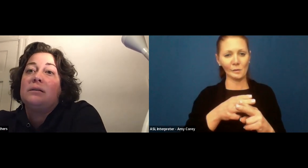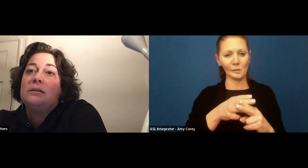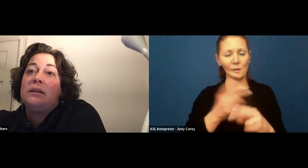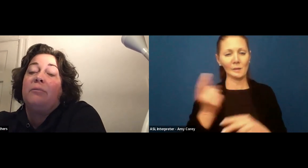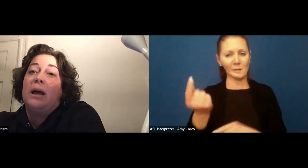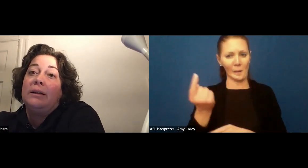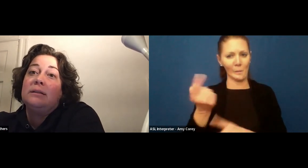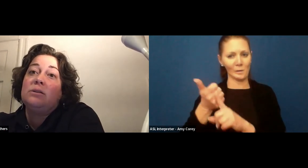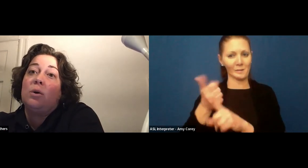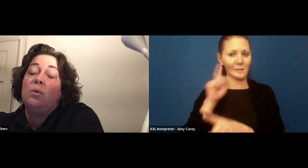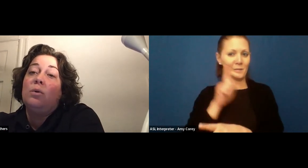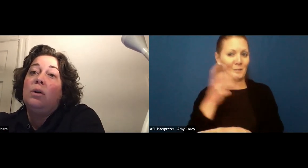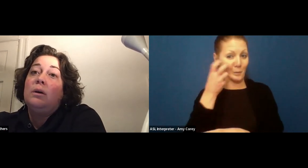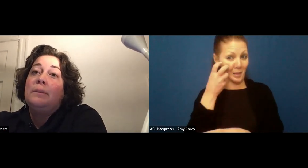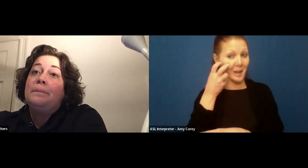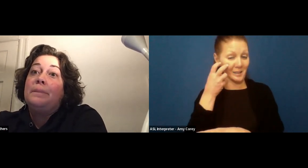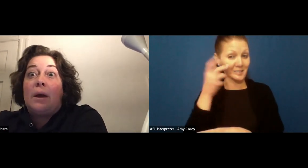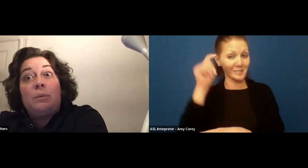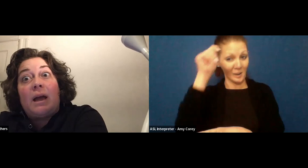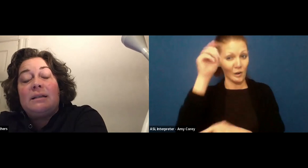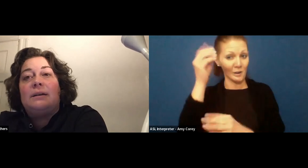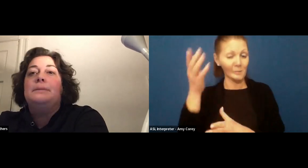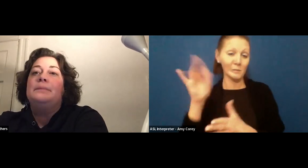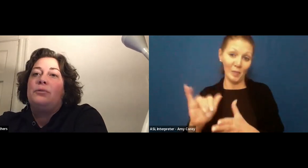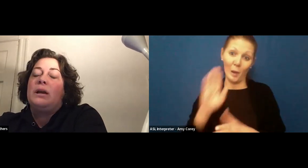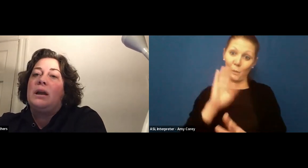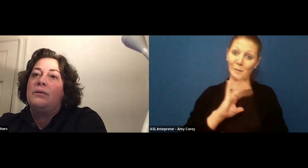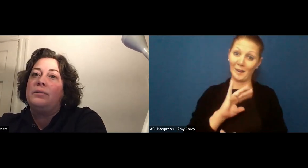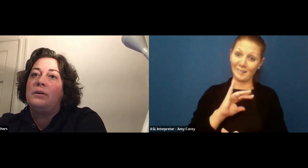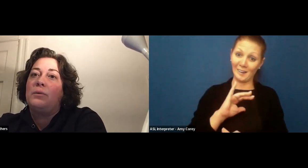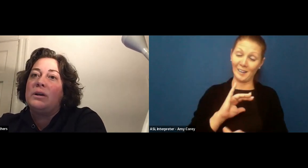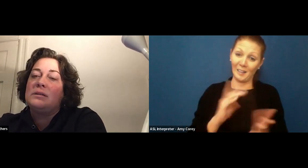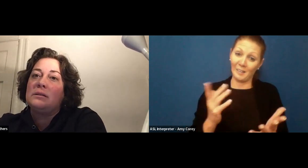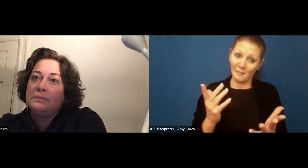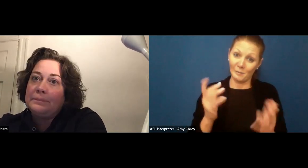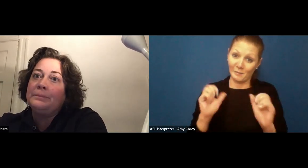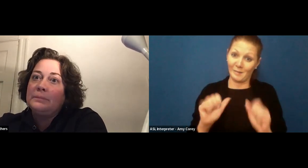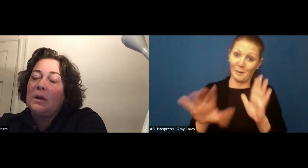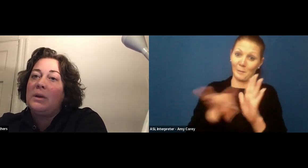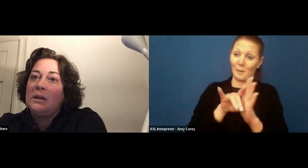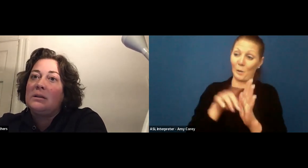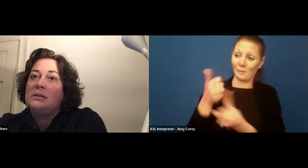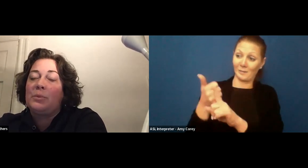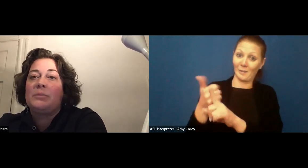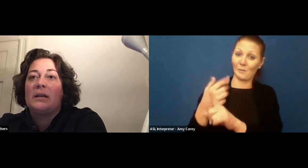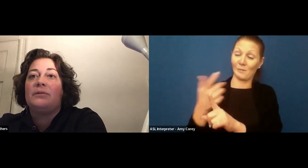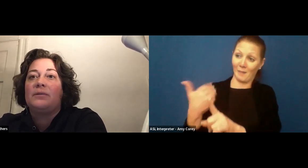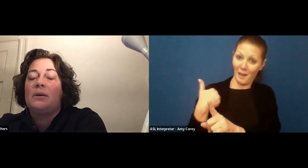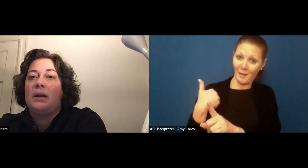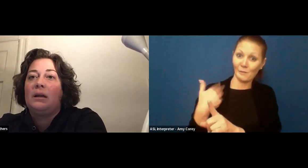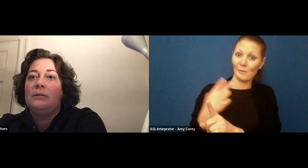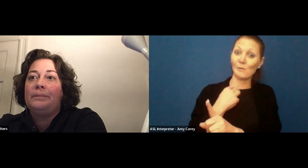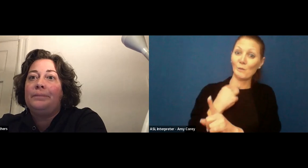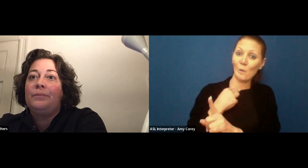somebody that is deaf-blind. So that would be ideal if we can have a voice, opinions, and perspective